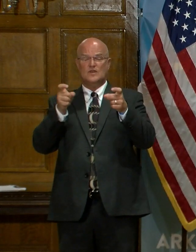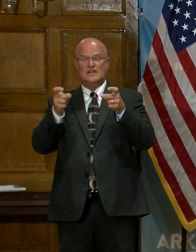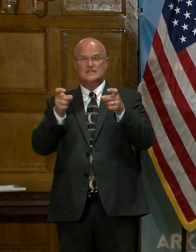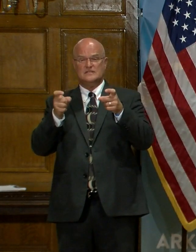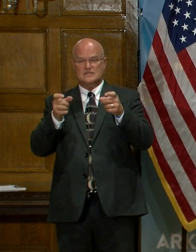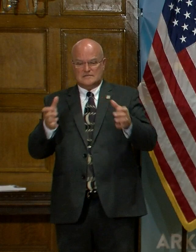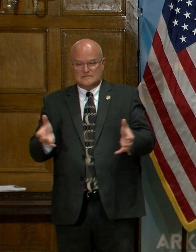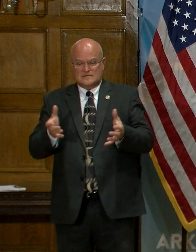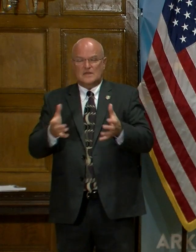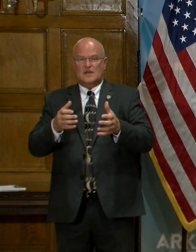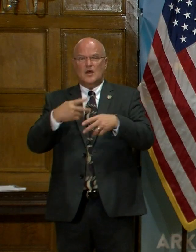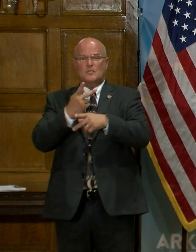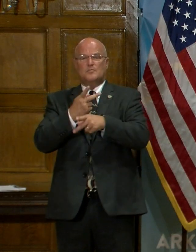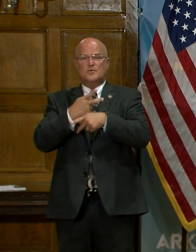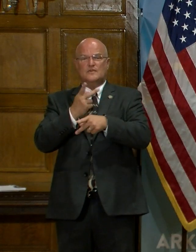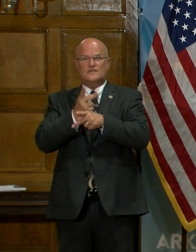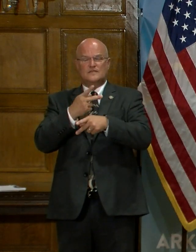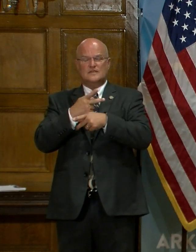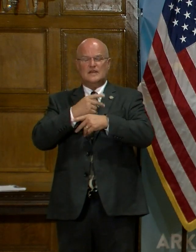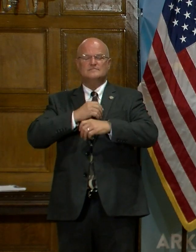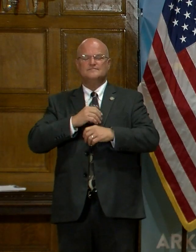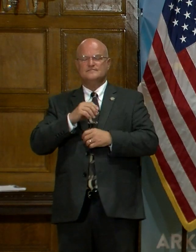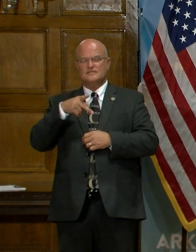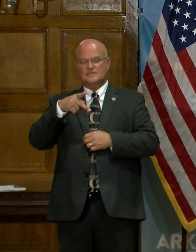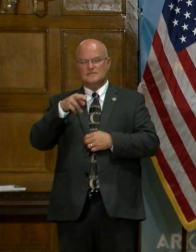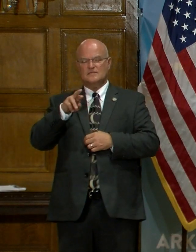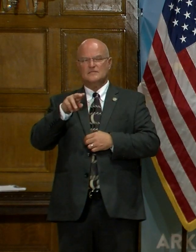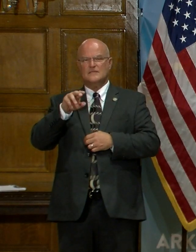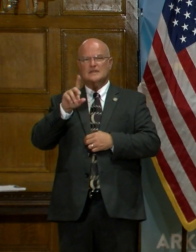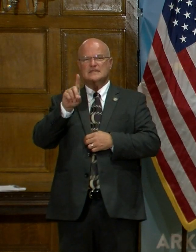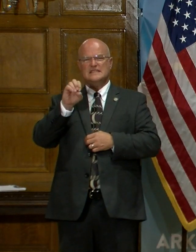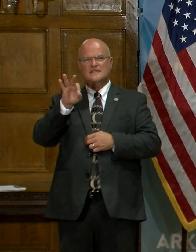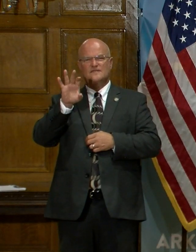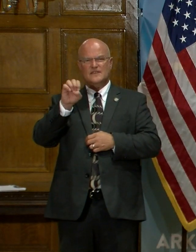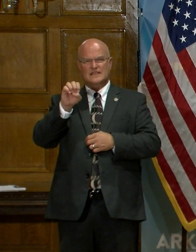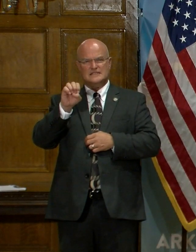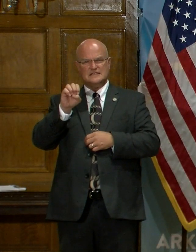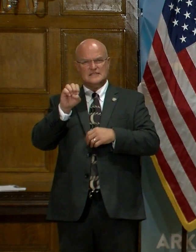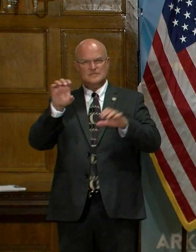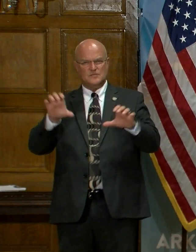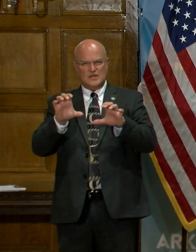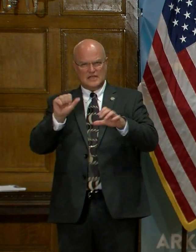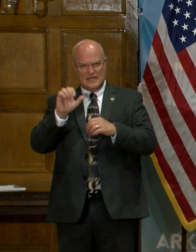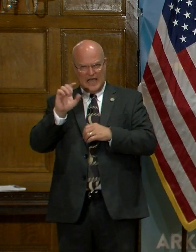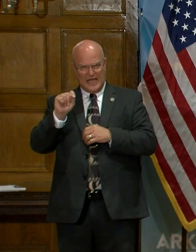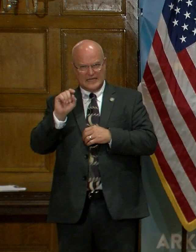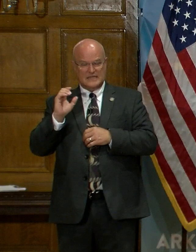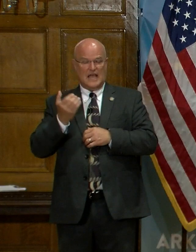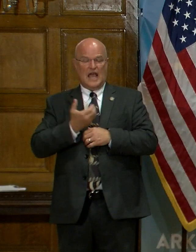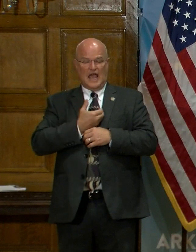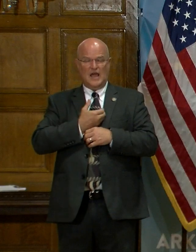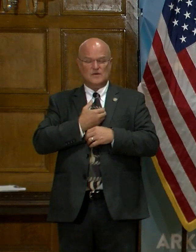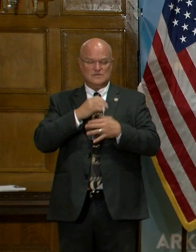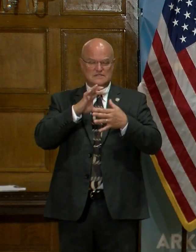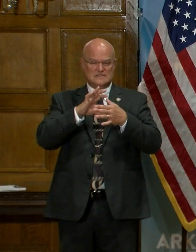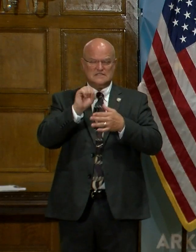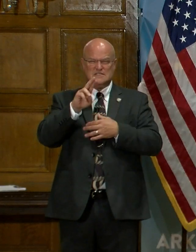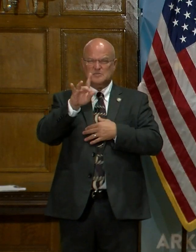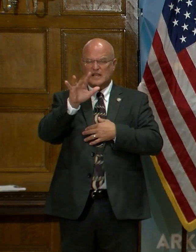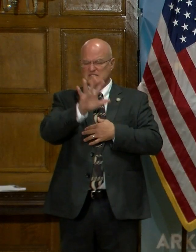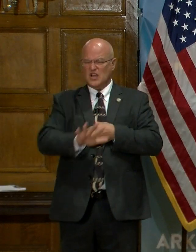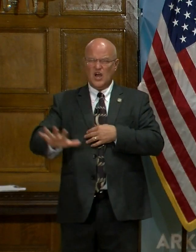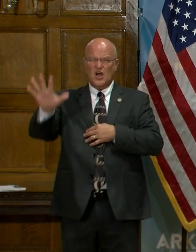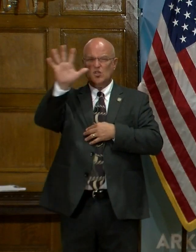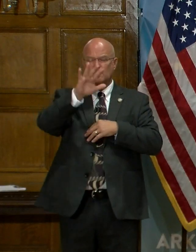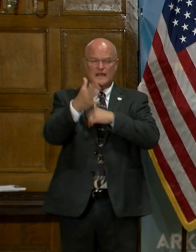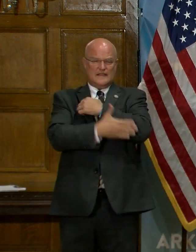invoke the Defense Production Act in reference to our testing capacity and our supply chain across the country.